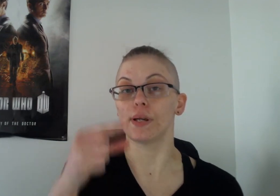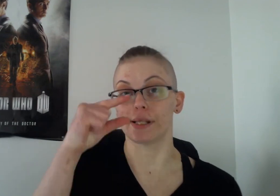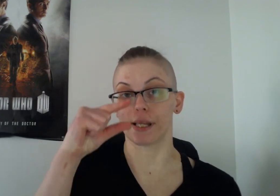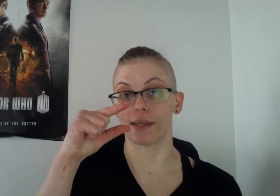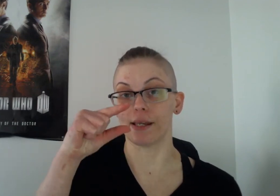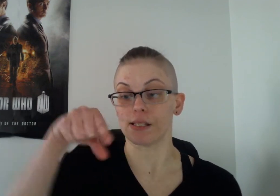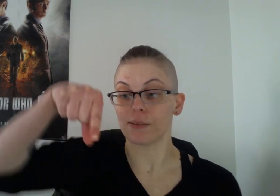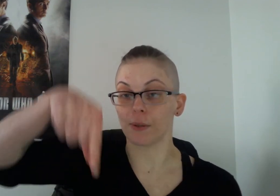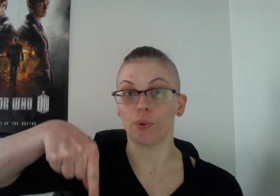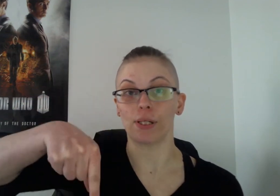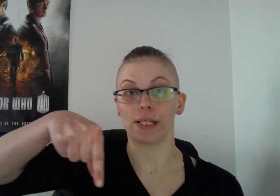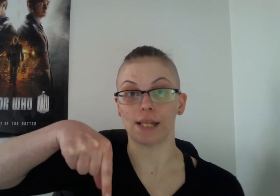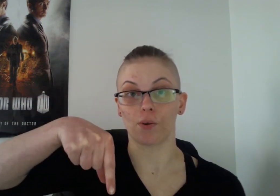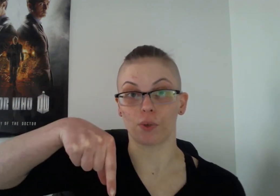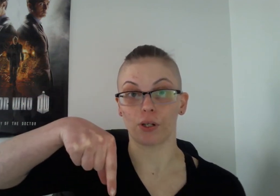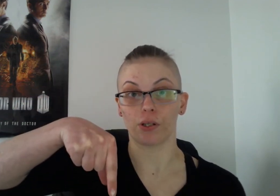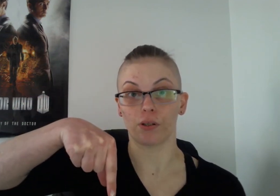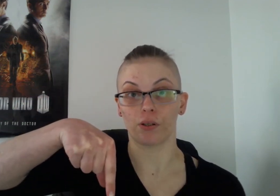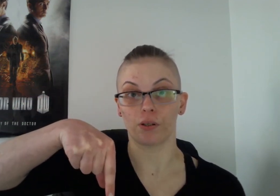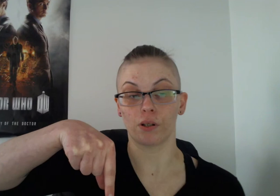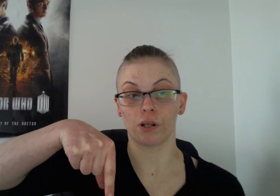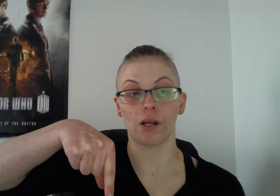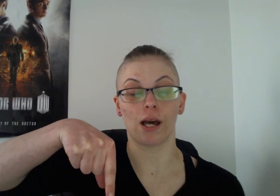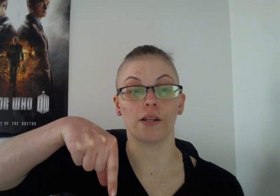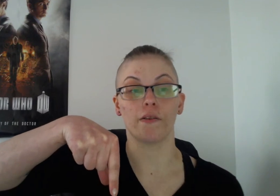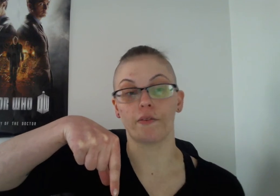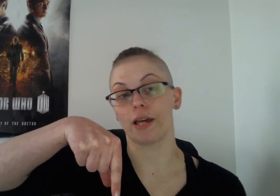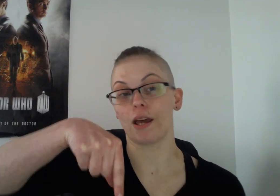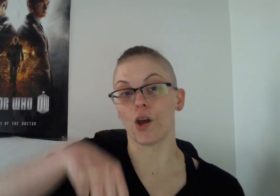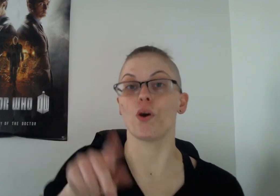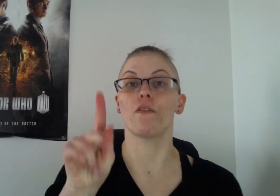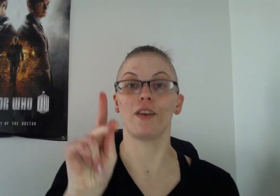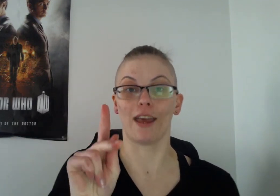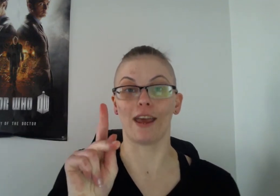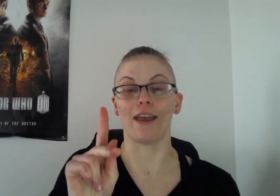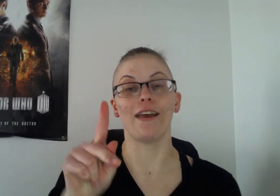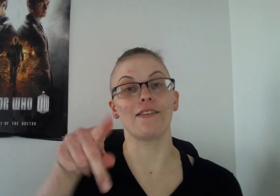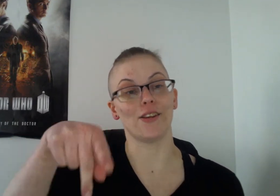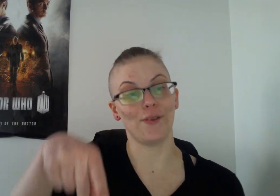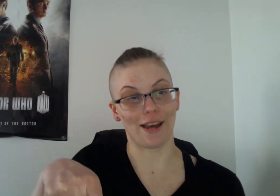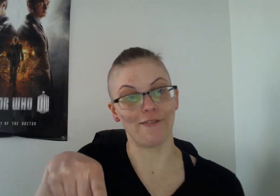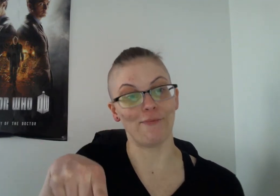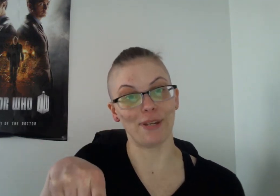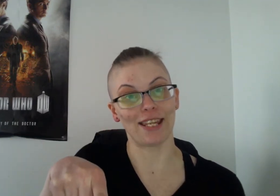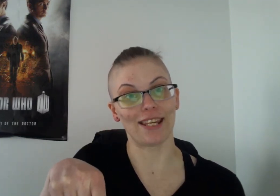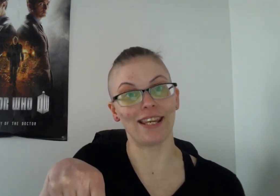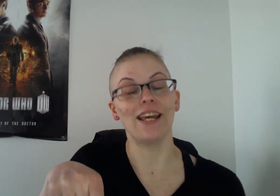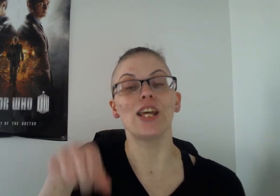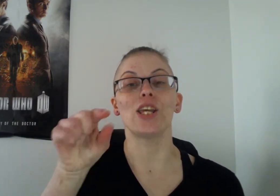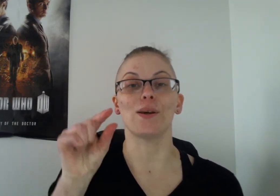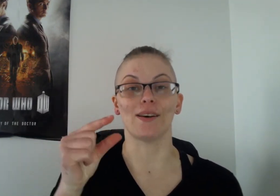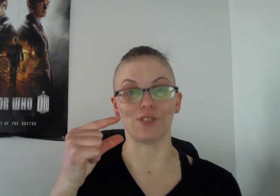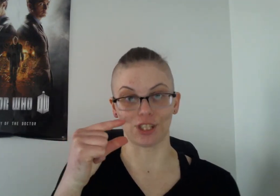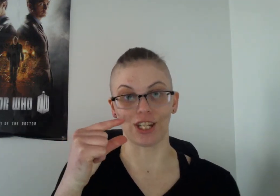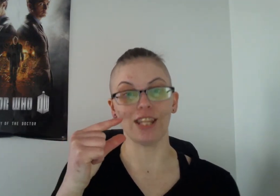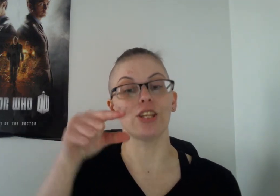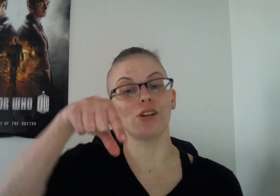like this, but pointed downward. Kind of like how you have K, and then you have P. You have G, and then you have